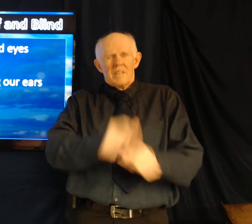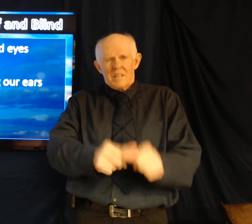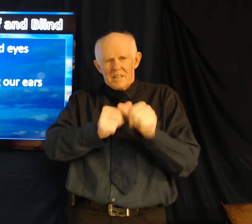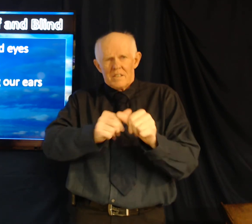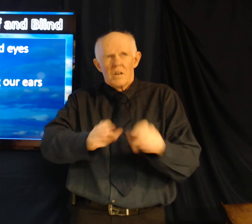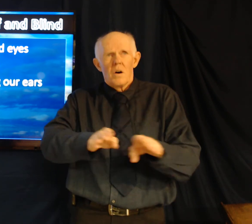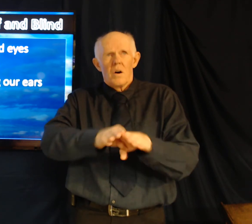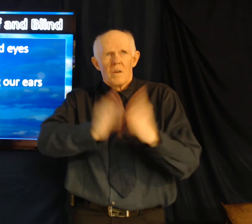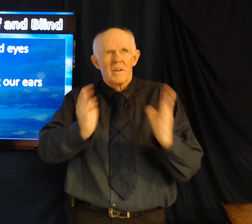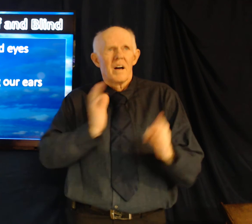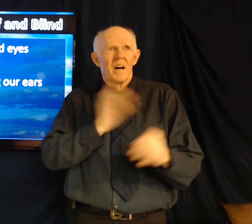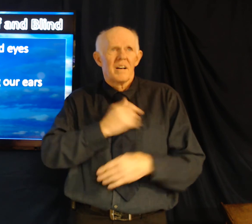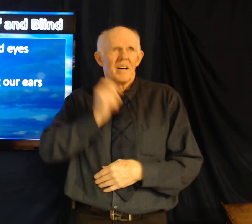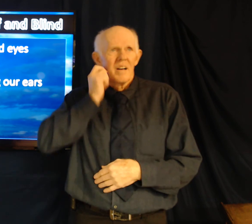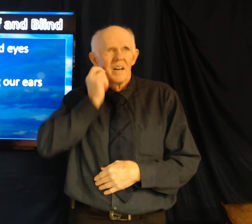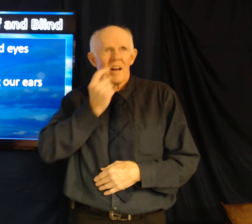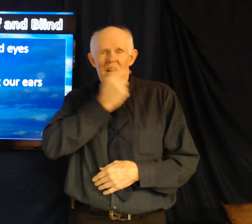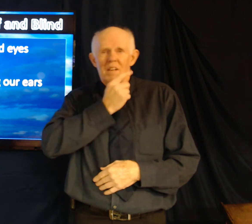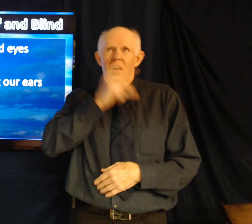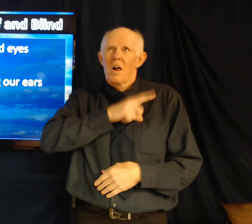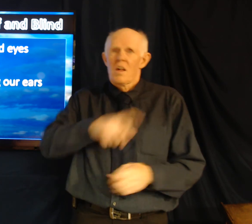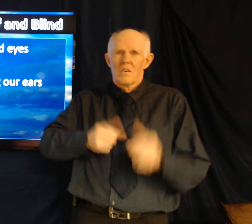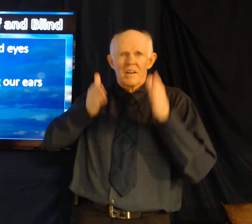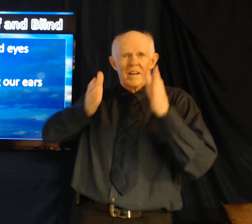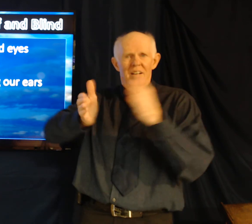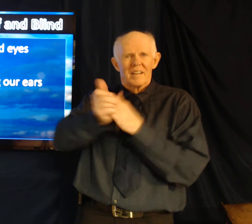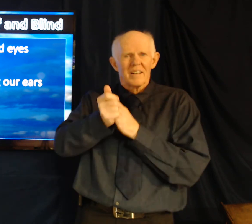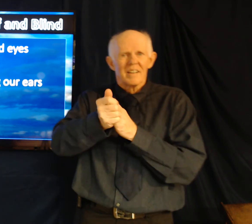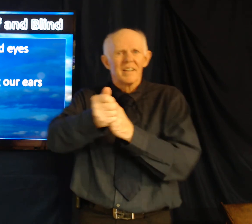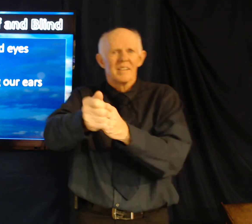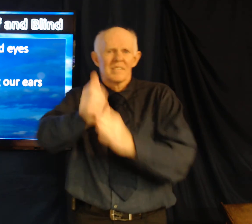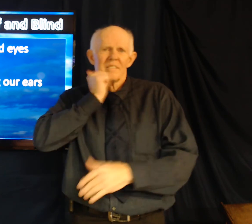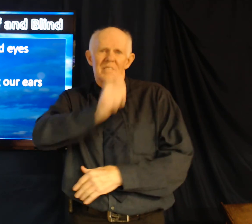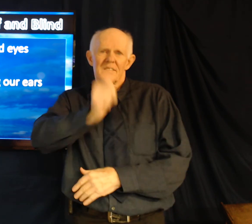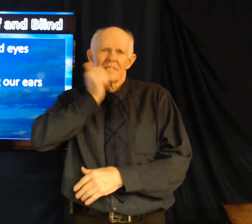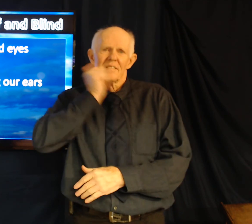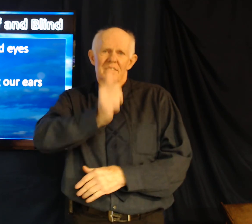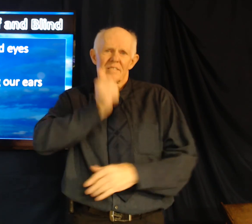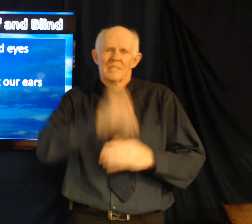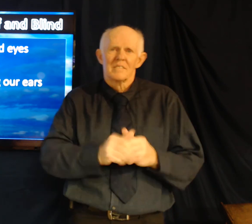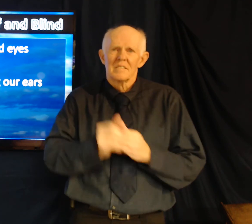keep continuing to open our ears and eyes every day